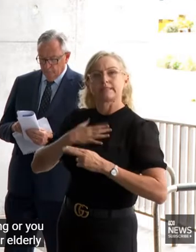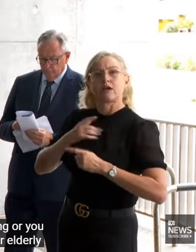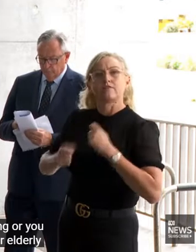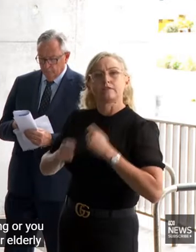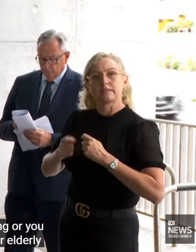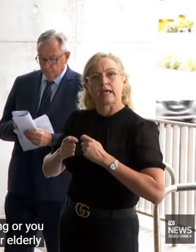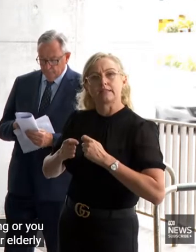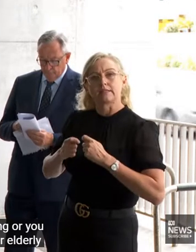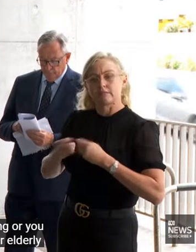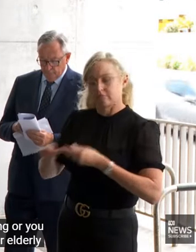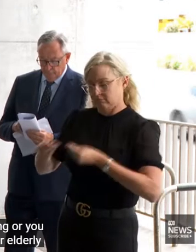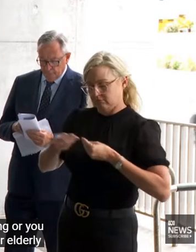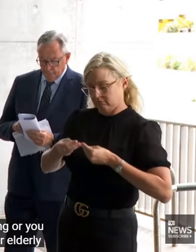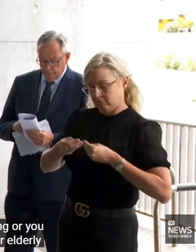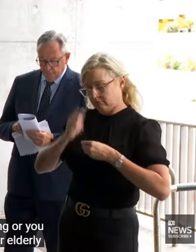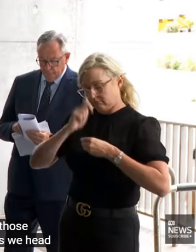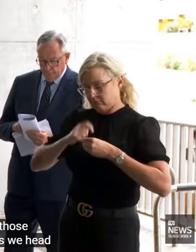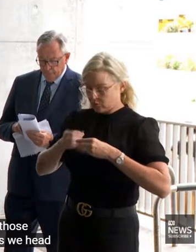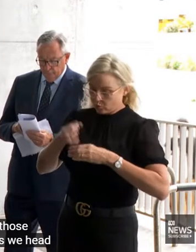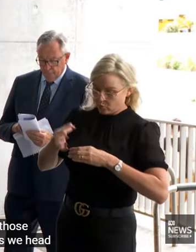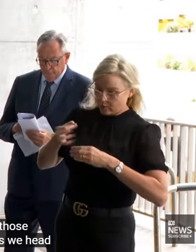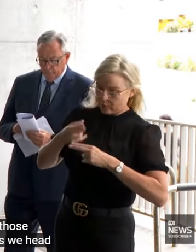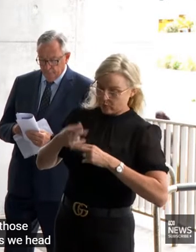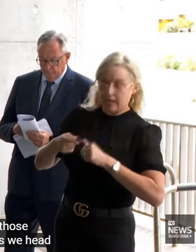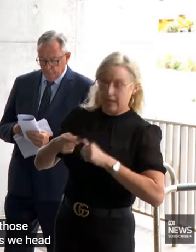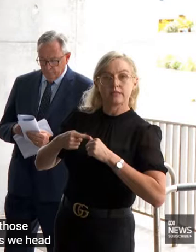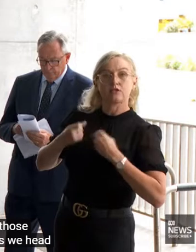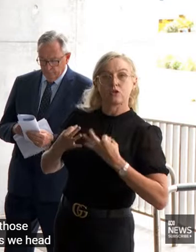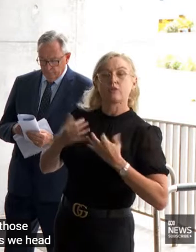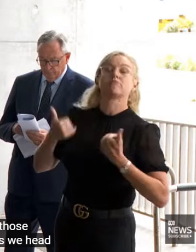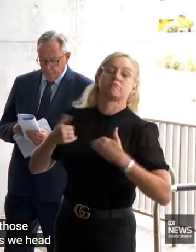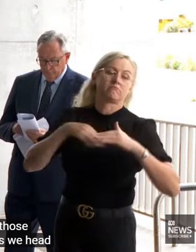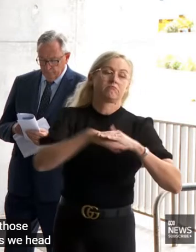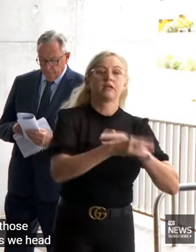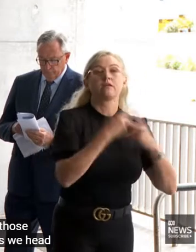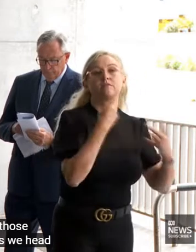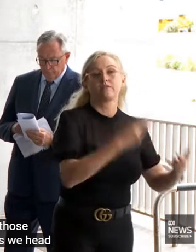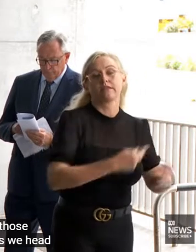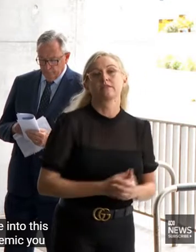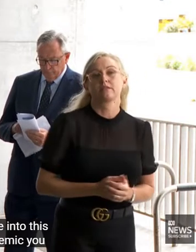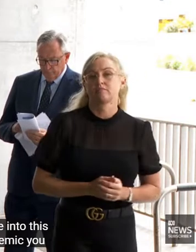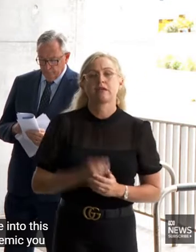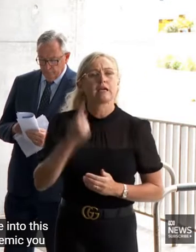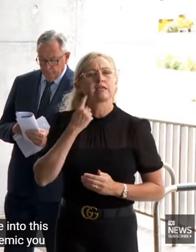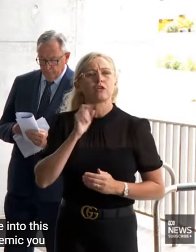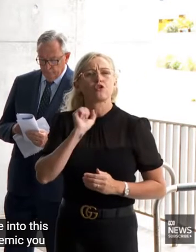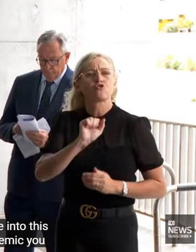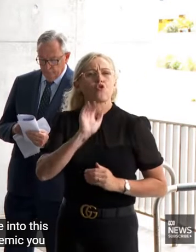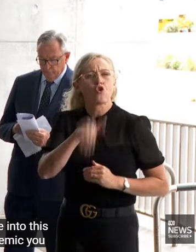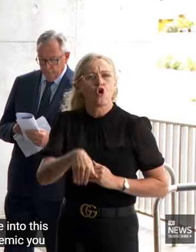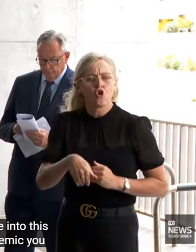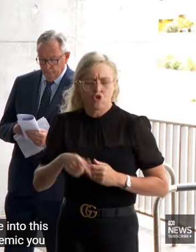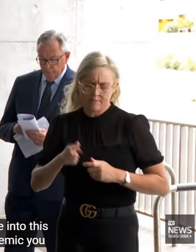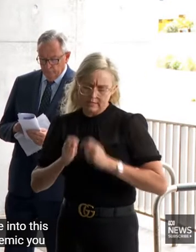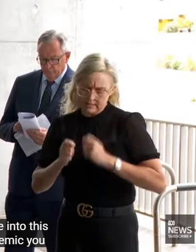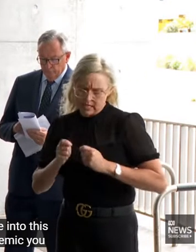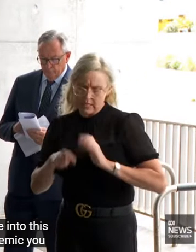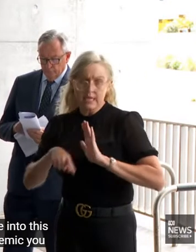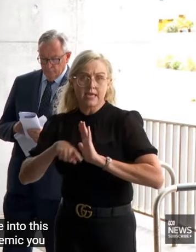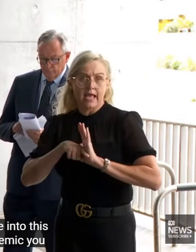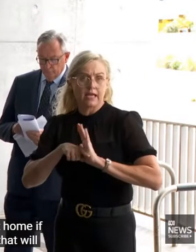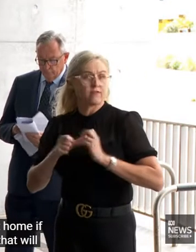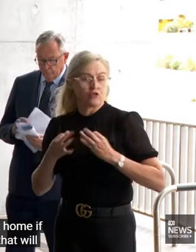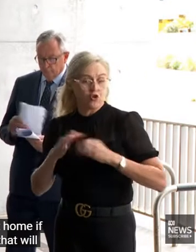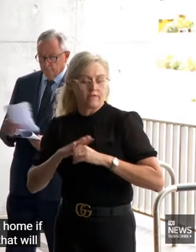as we move into this next phase of the pandemic, you simply take a test at home. If it's a negative test, that will